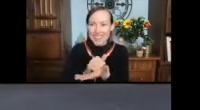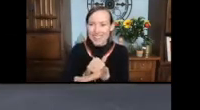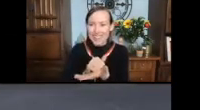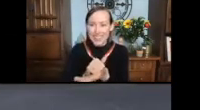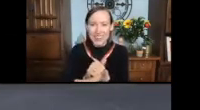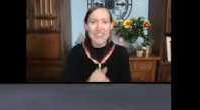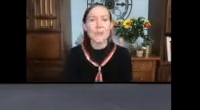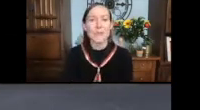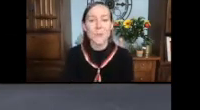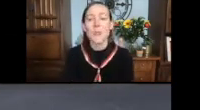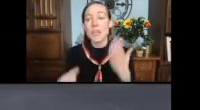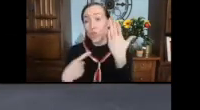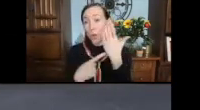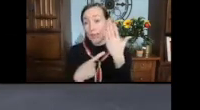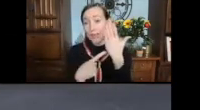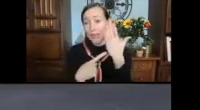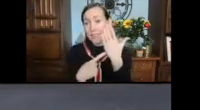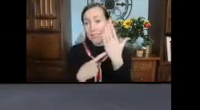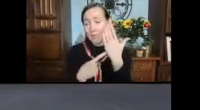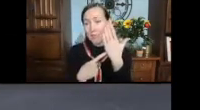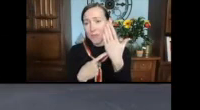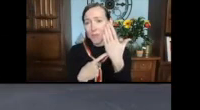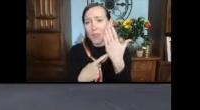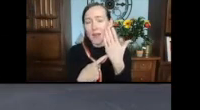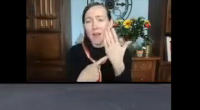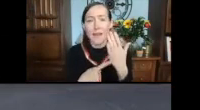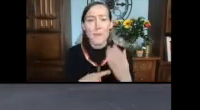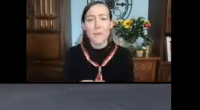Correct. All right. Toilet.